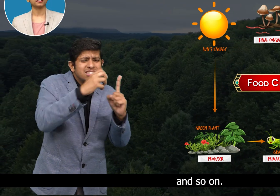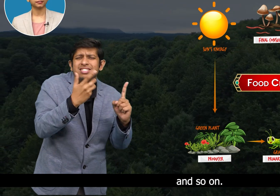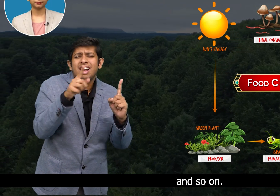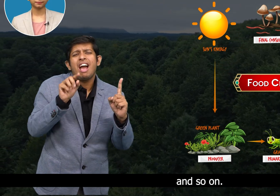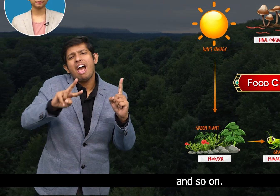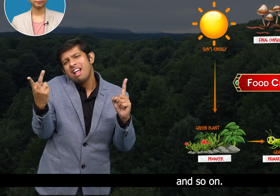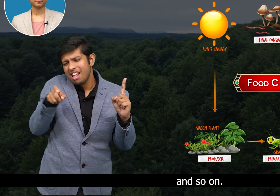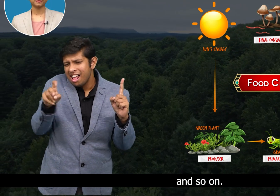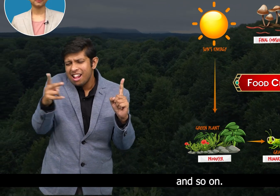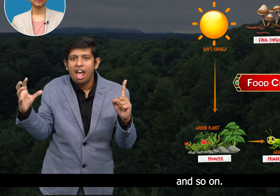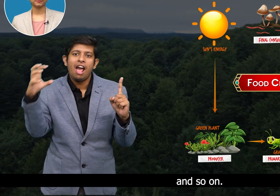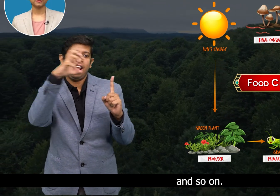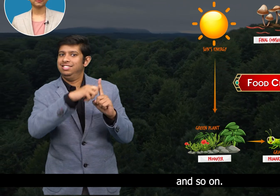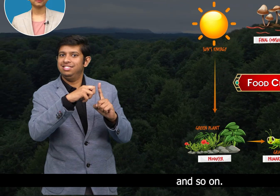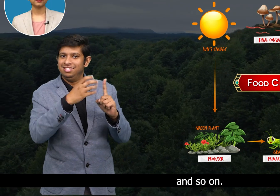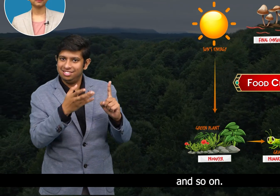on.